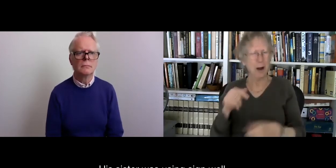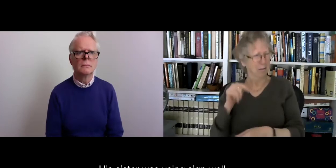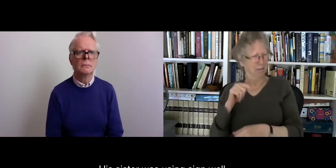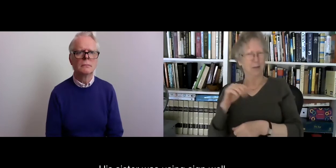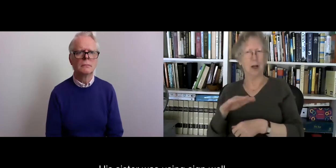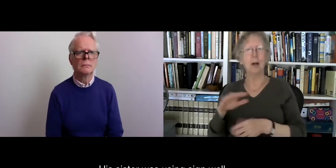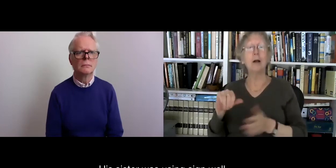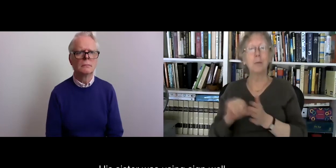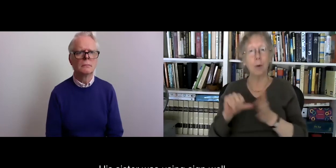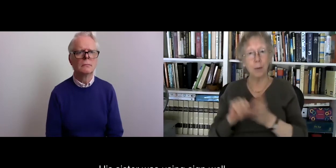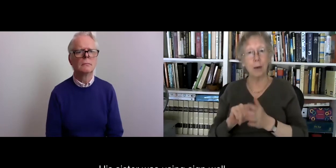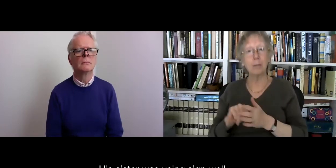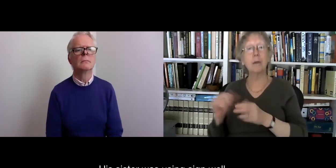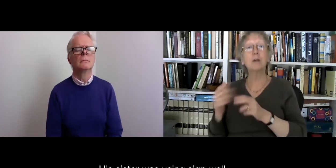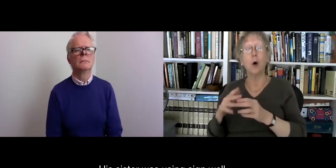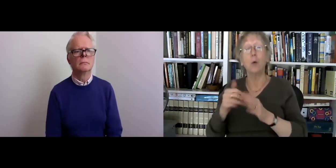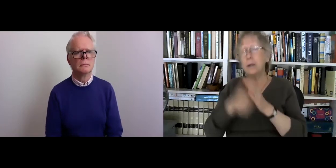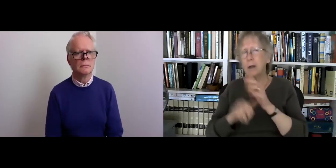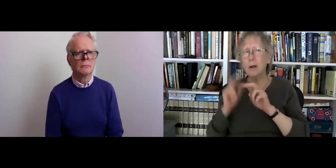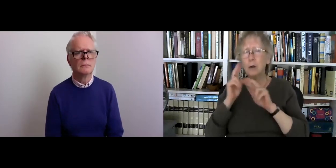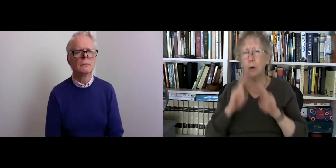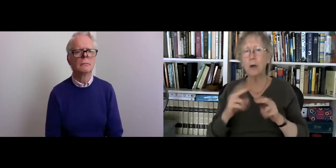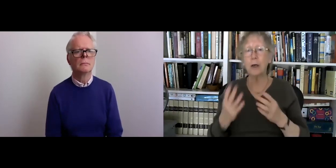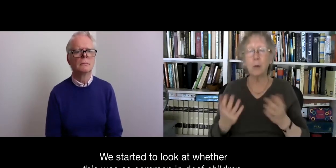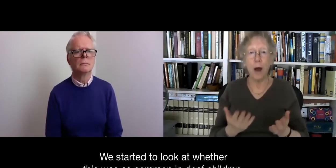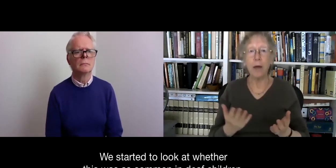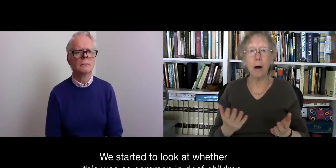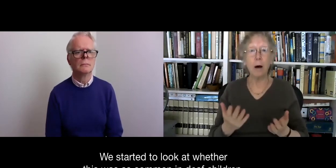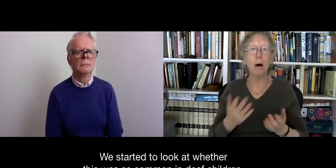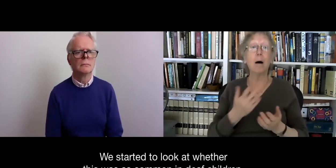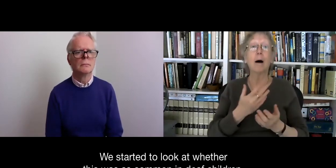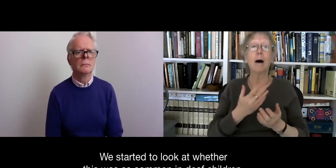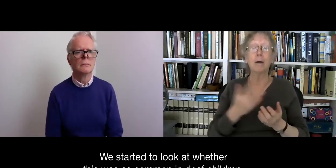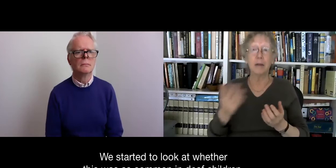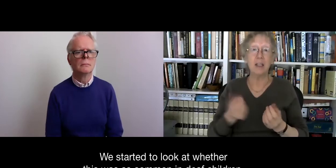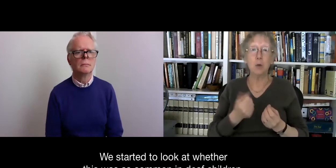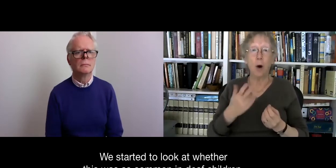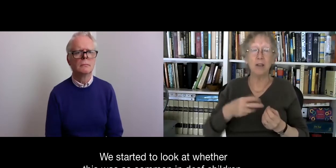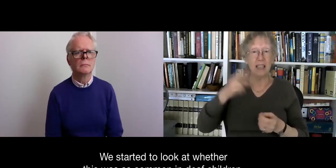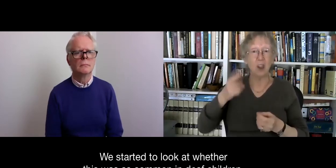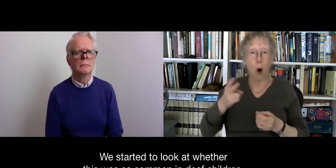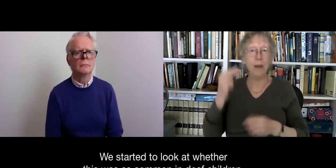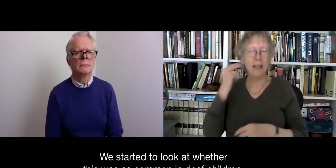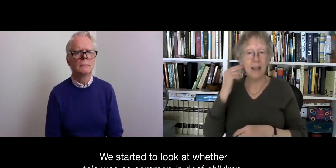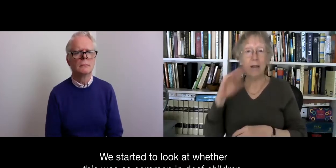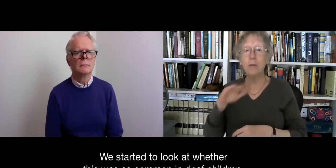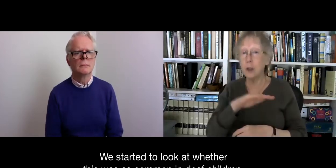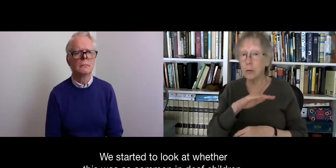sister was using sign well. So we started to look at whether this was as common in